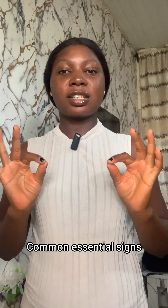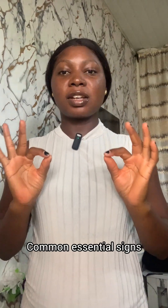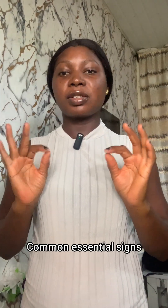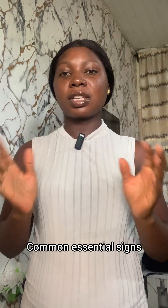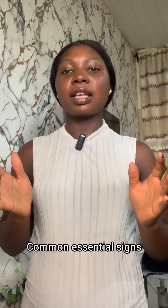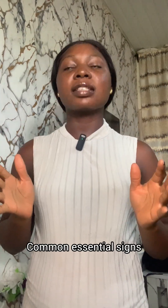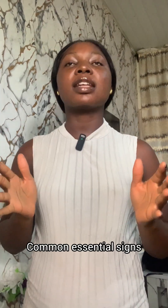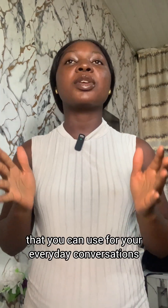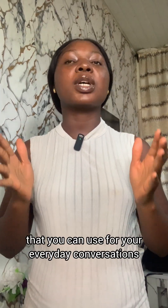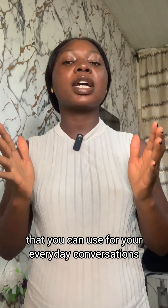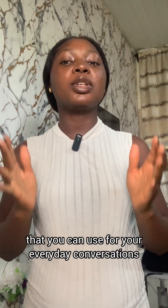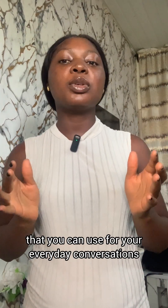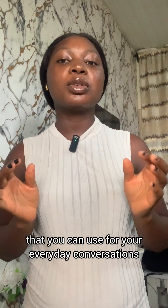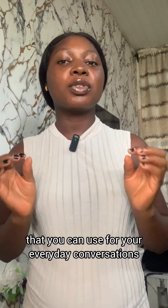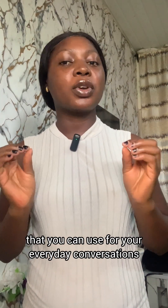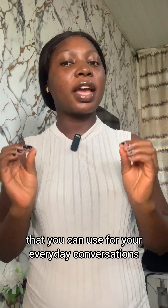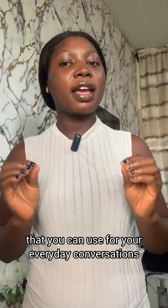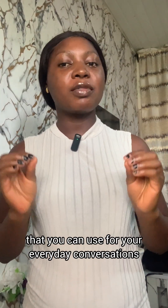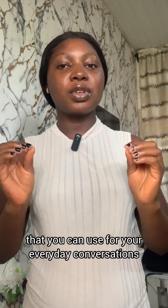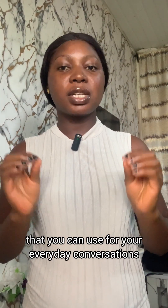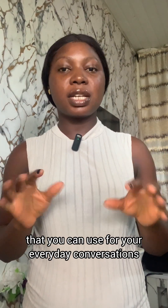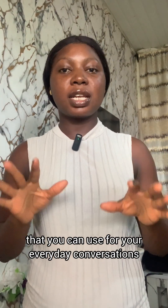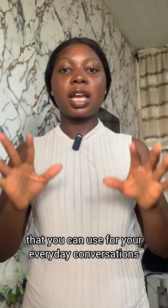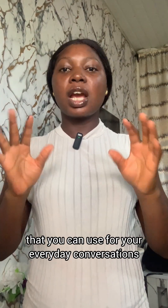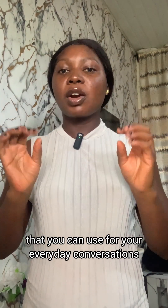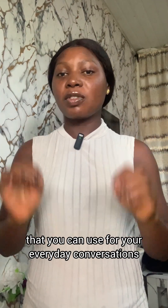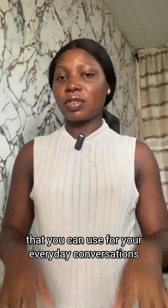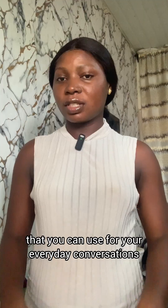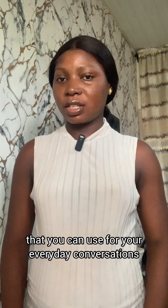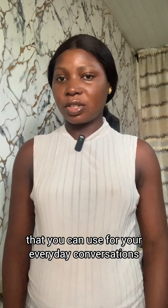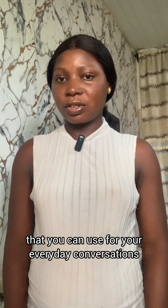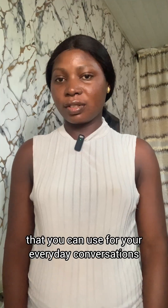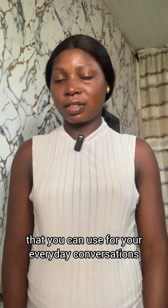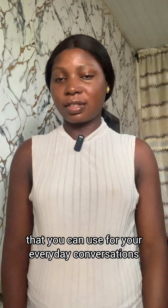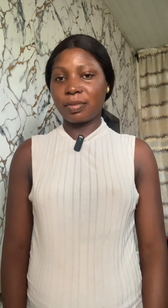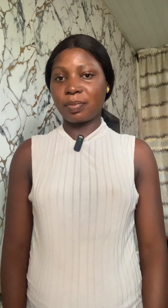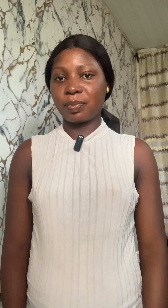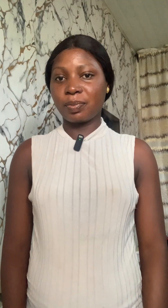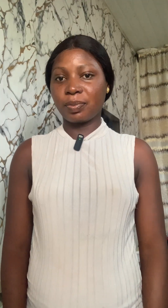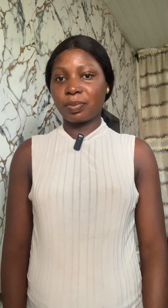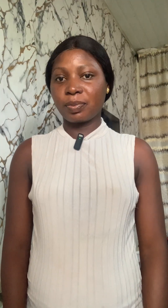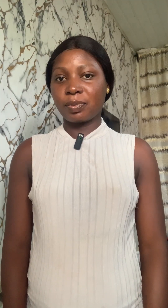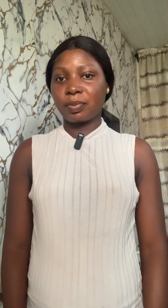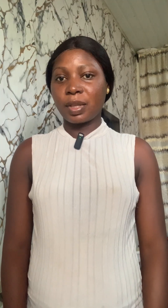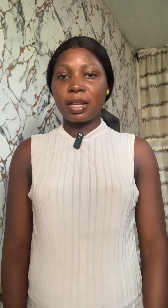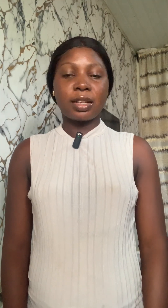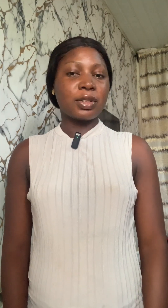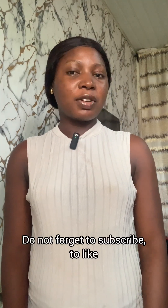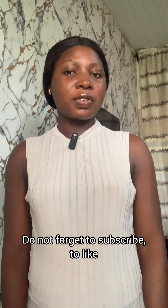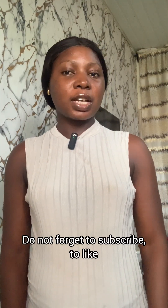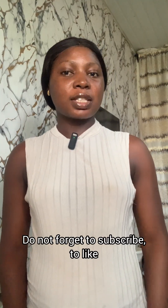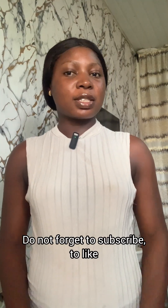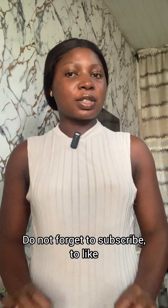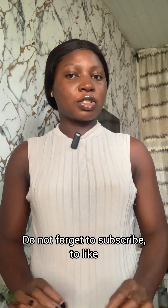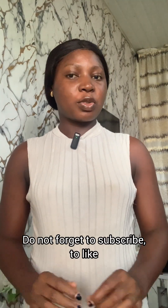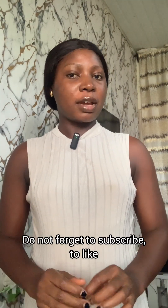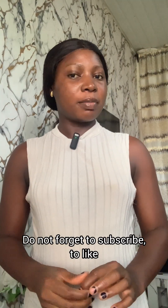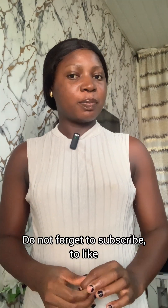essential signs that you can use for your everyday conversations. Do not forget to subscribe,